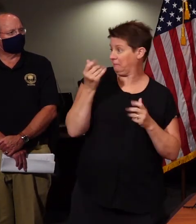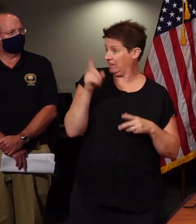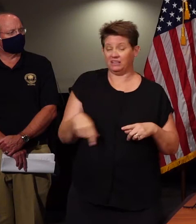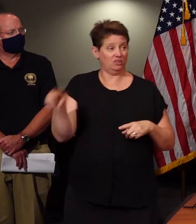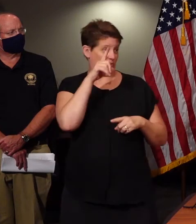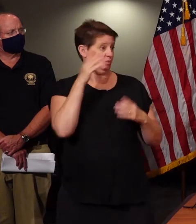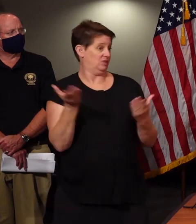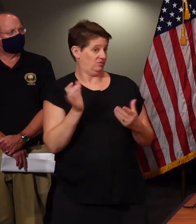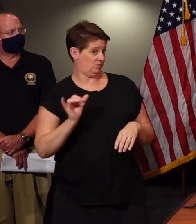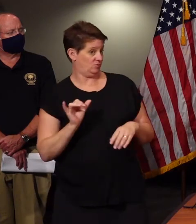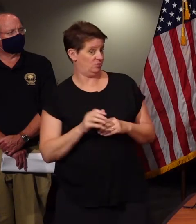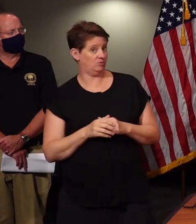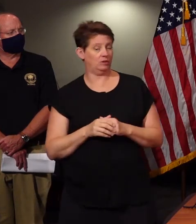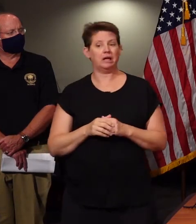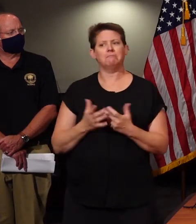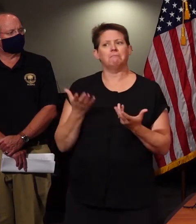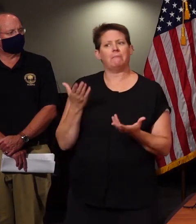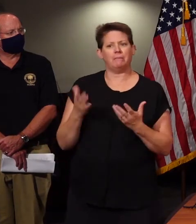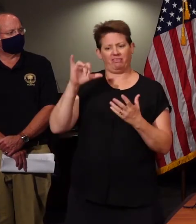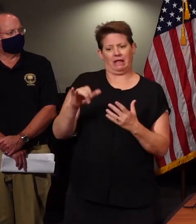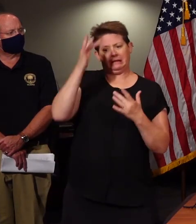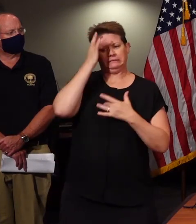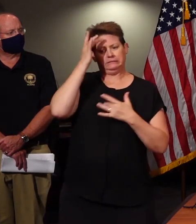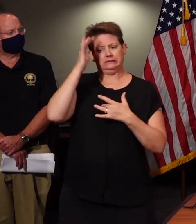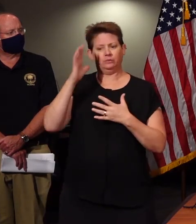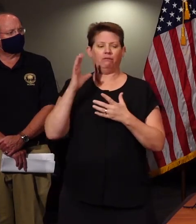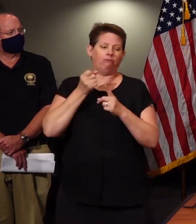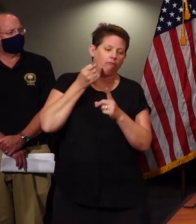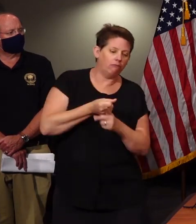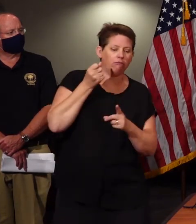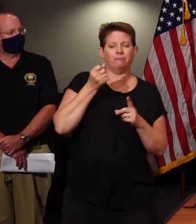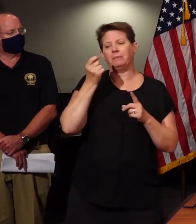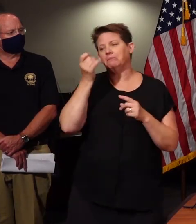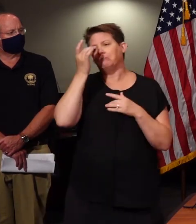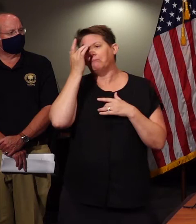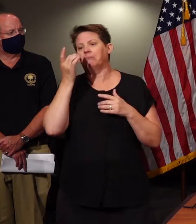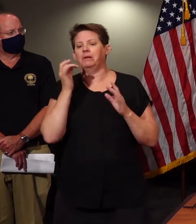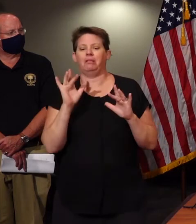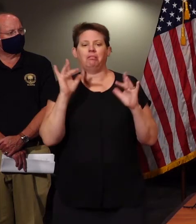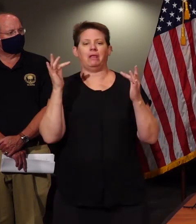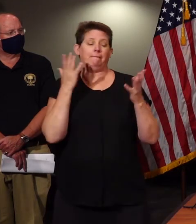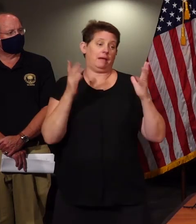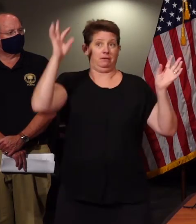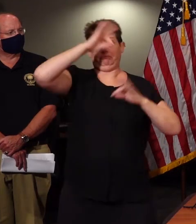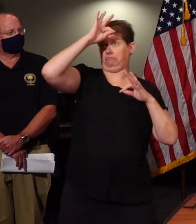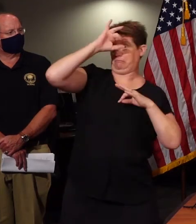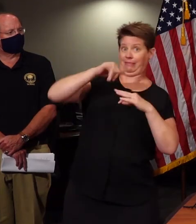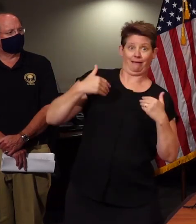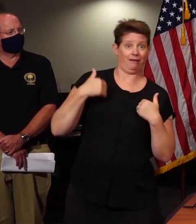are, and chances are the disease will go right through them. They may feel a little ill, maybe not even feel it at